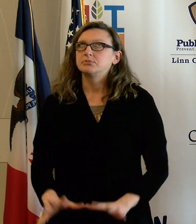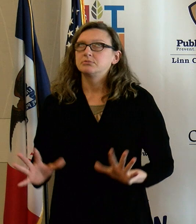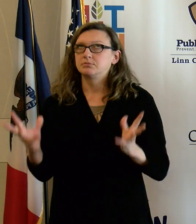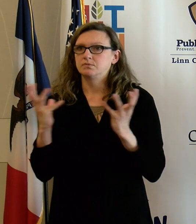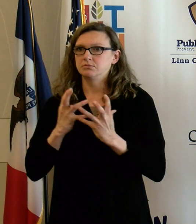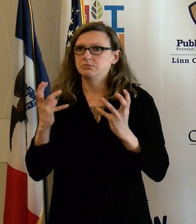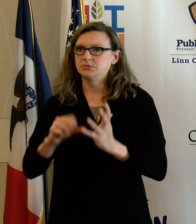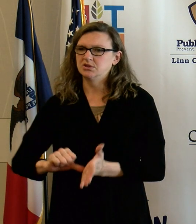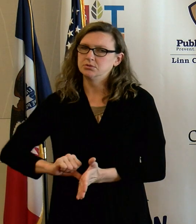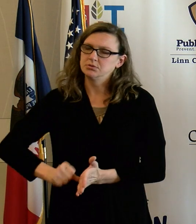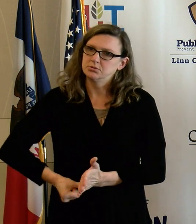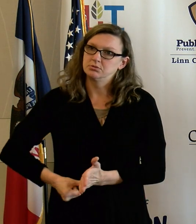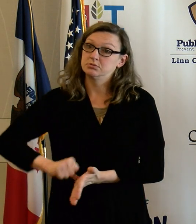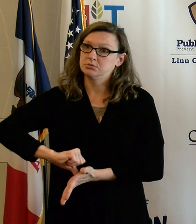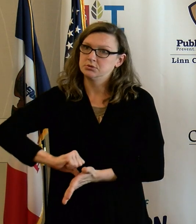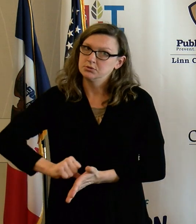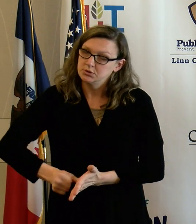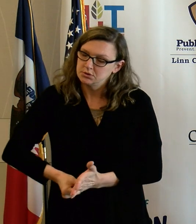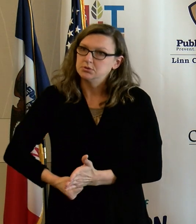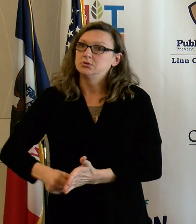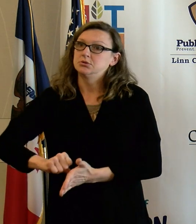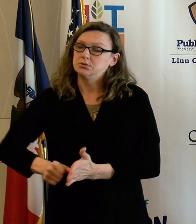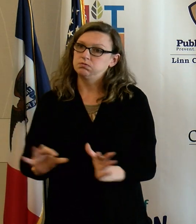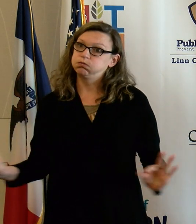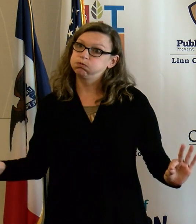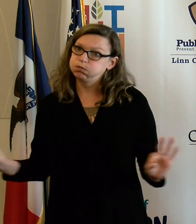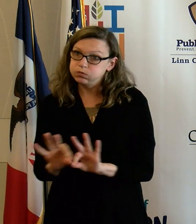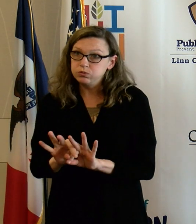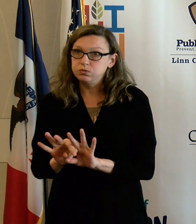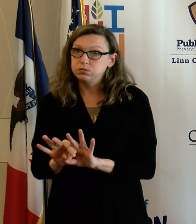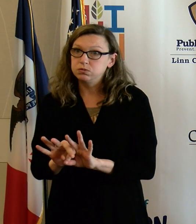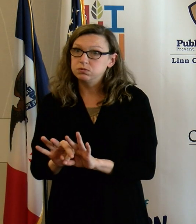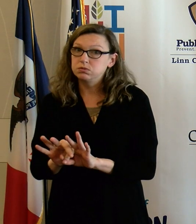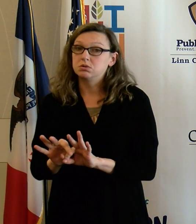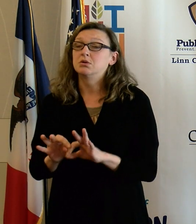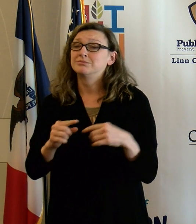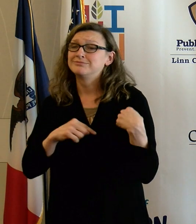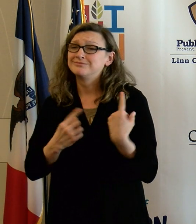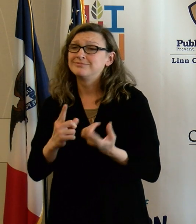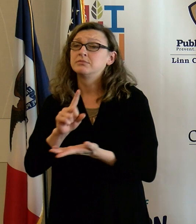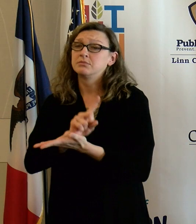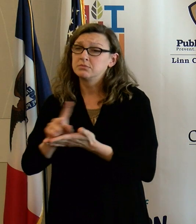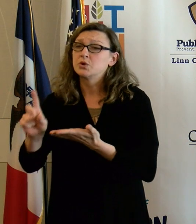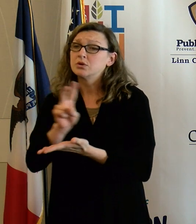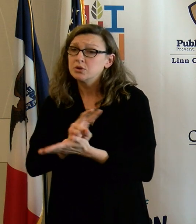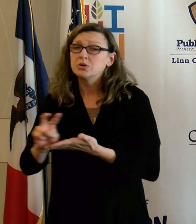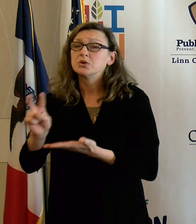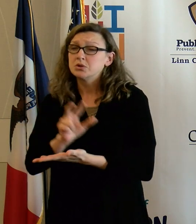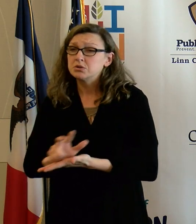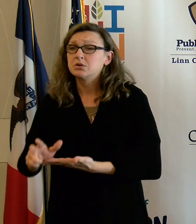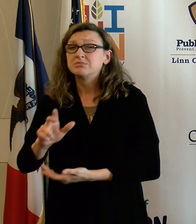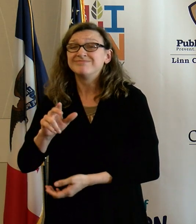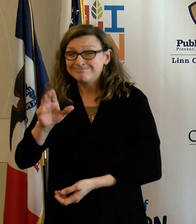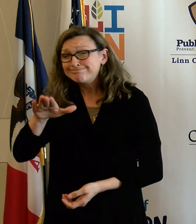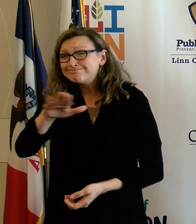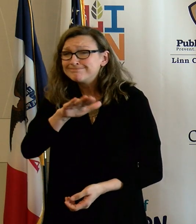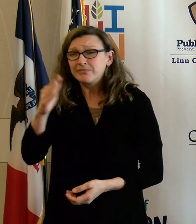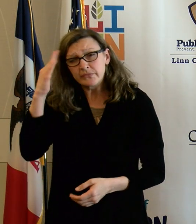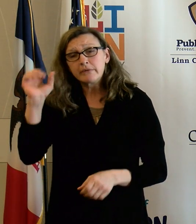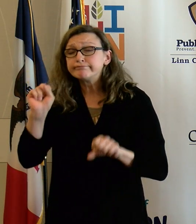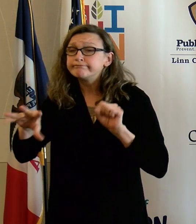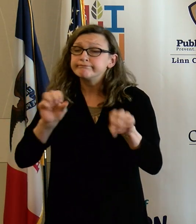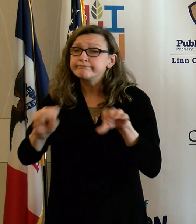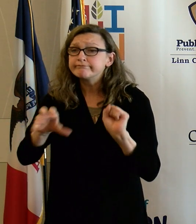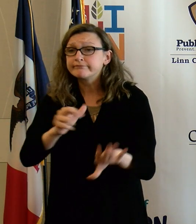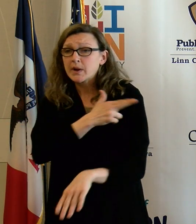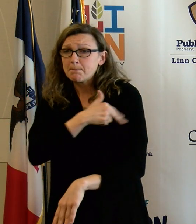So we've talked over the last few weeks a lot about increasing capacity of the hospitals, increasing beds, ICU